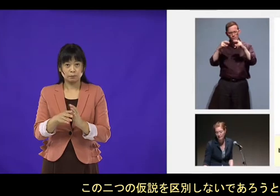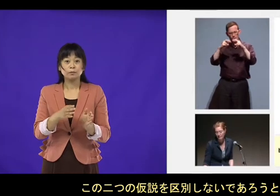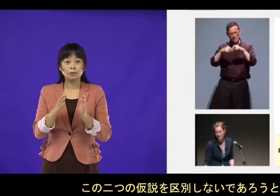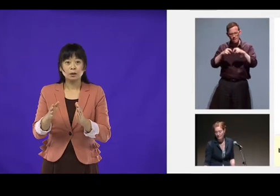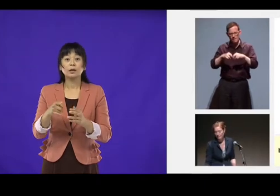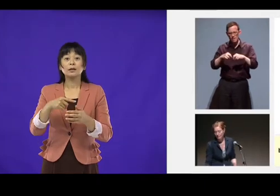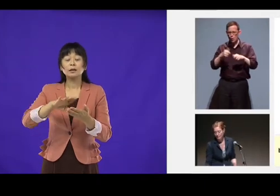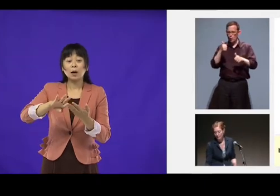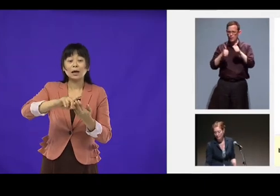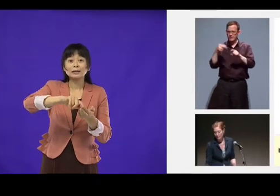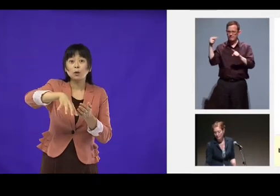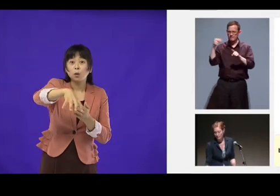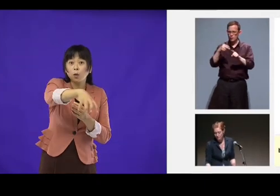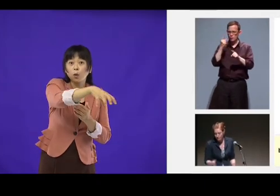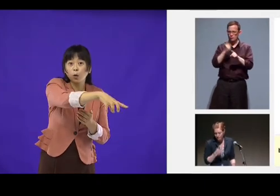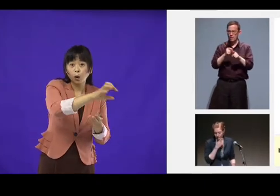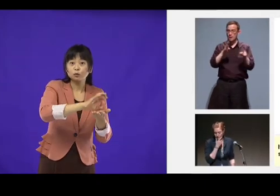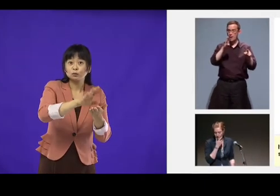hypotheses.